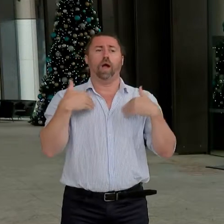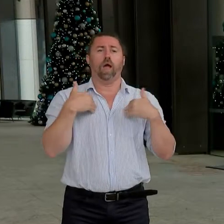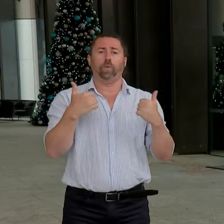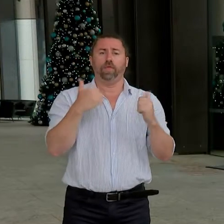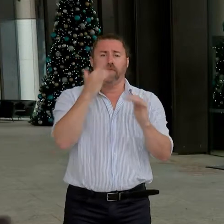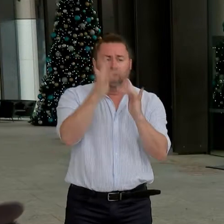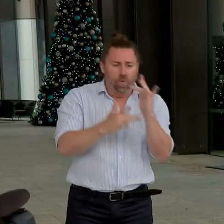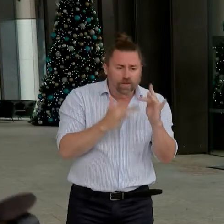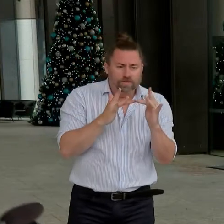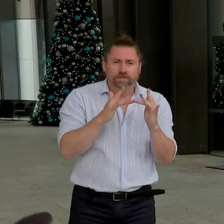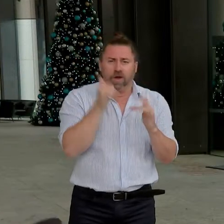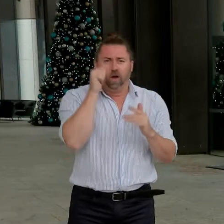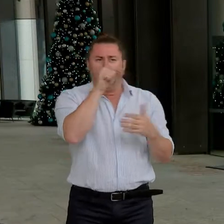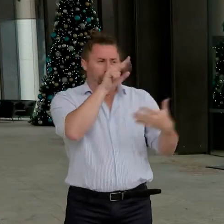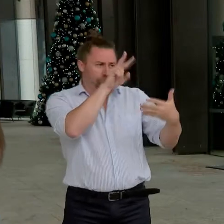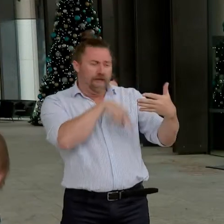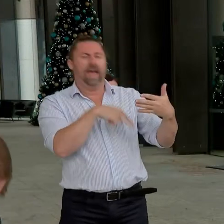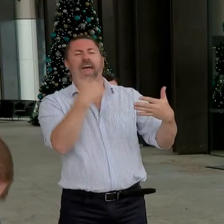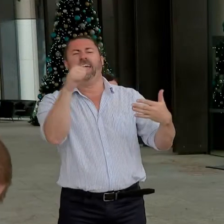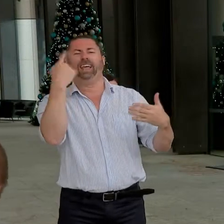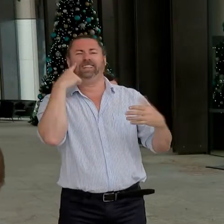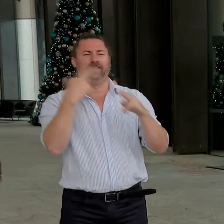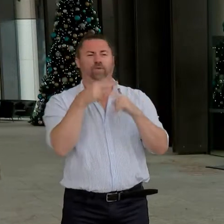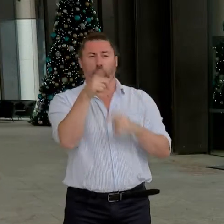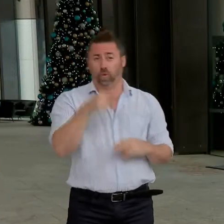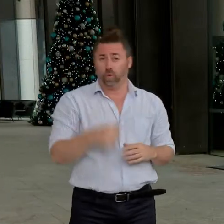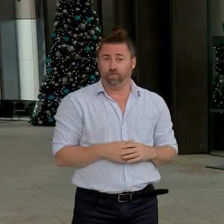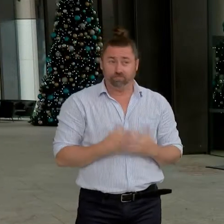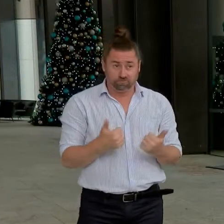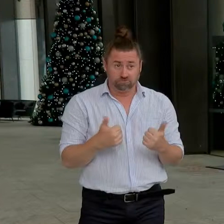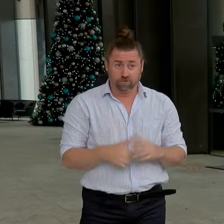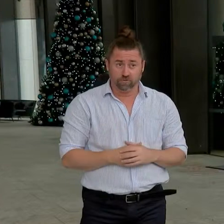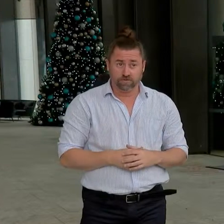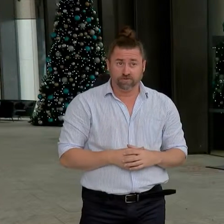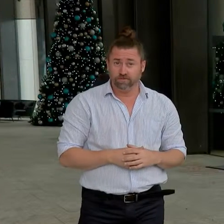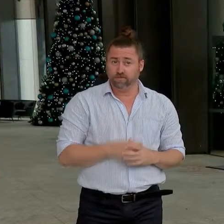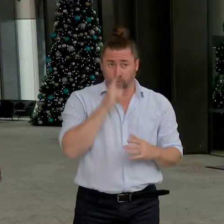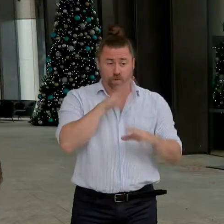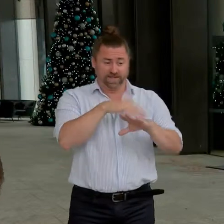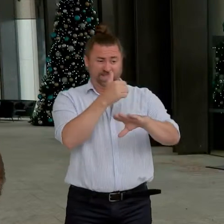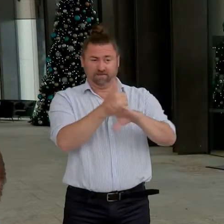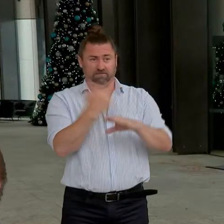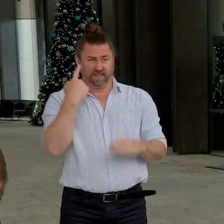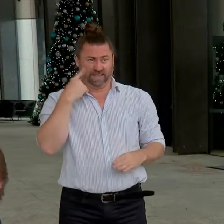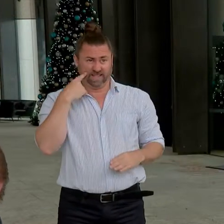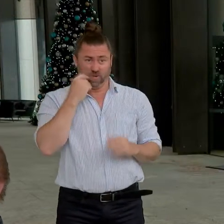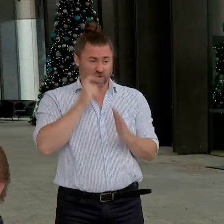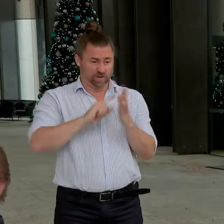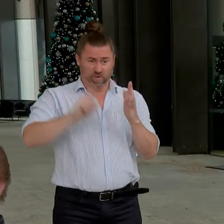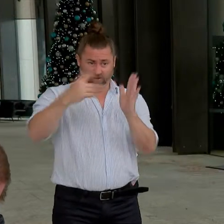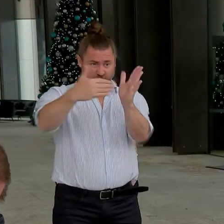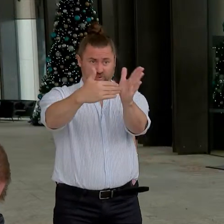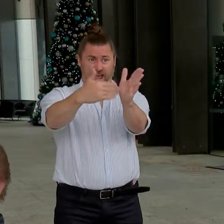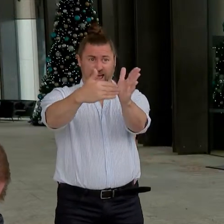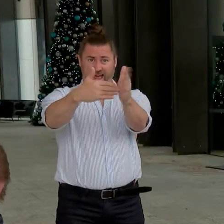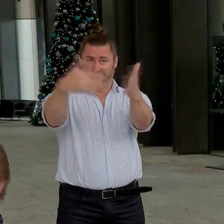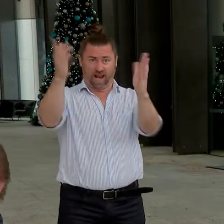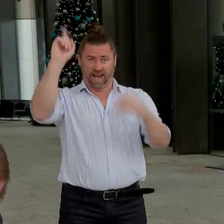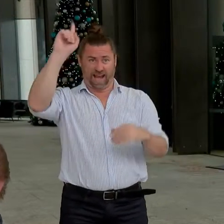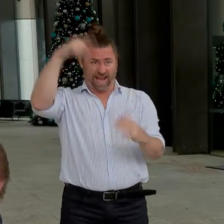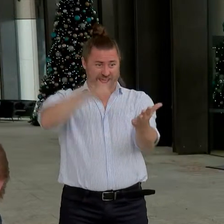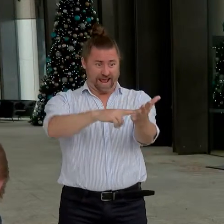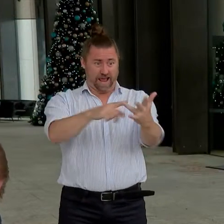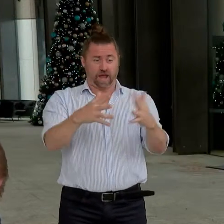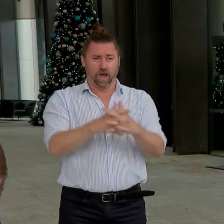engage with that so they understand it better. So that will be able to be put in place immediately. I just want to finally finish off on a totally different topic,